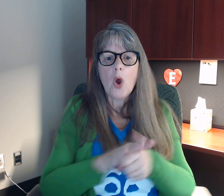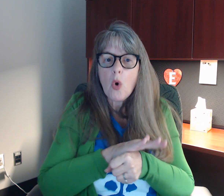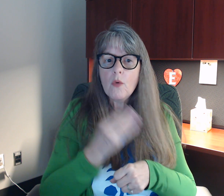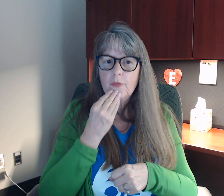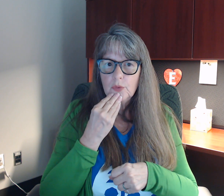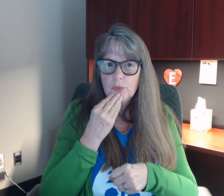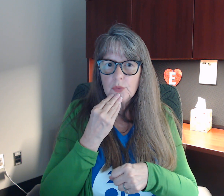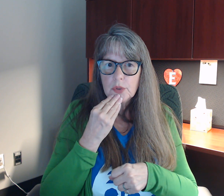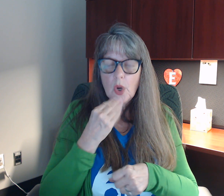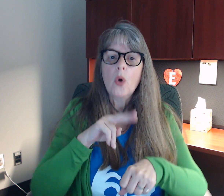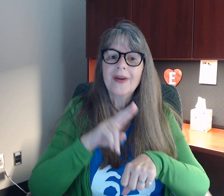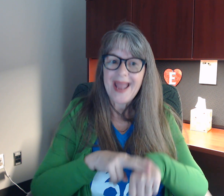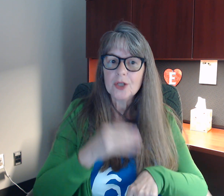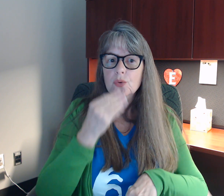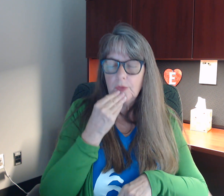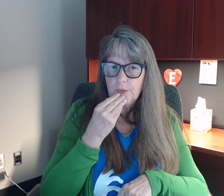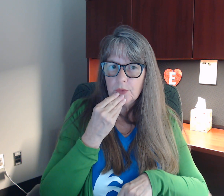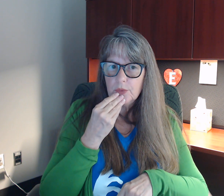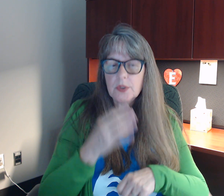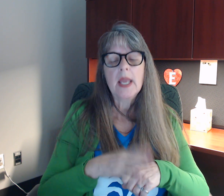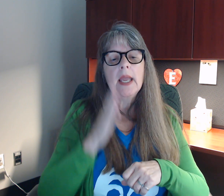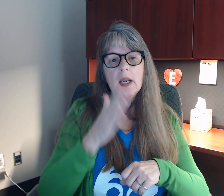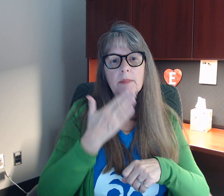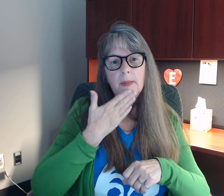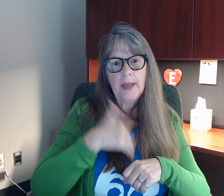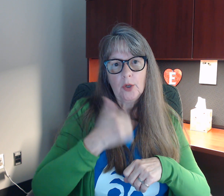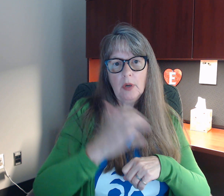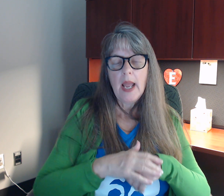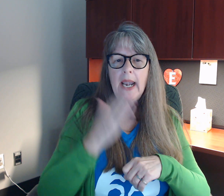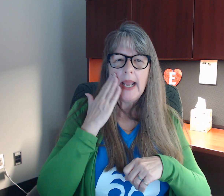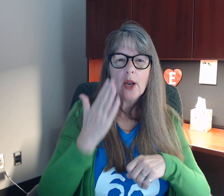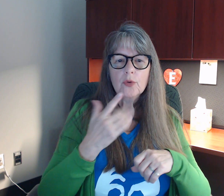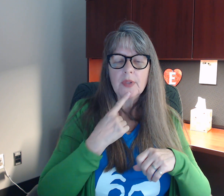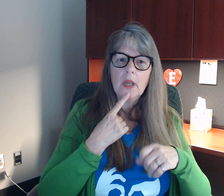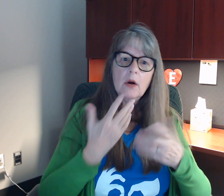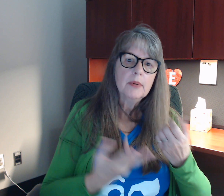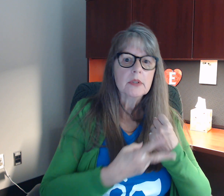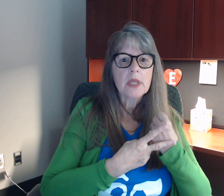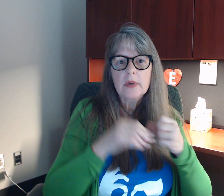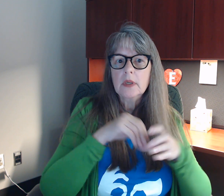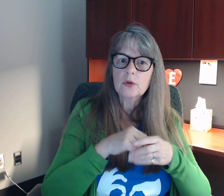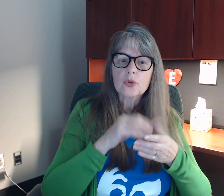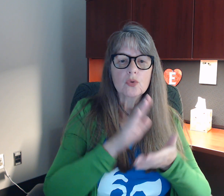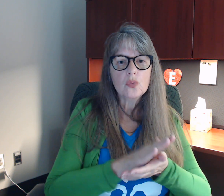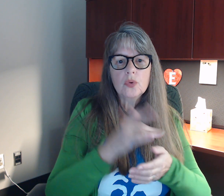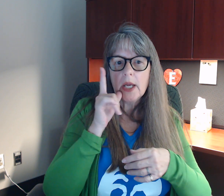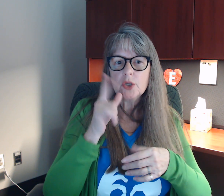whole foods or natural foods, it'll be better. And I know you're thinking, oh, but they're saving it in their school lunch and blah,